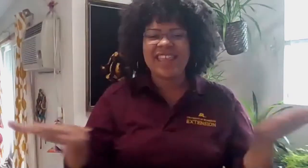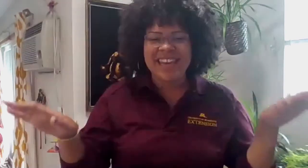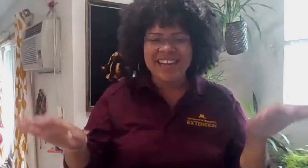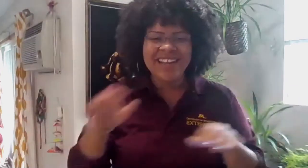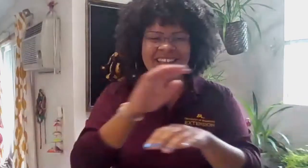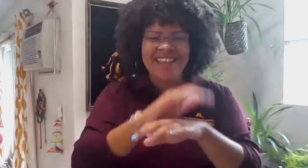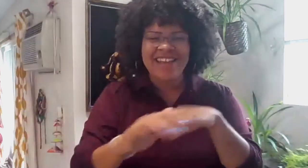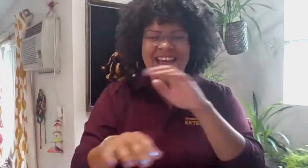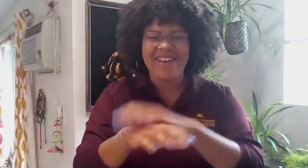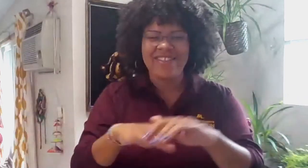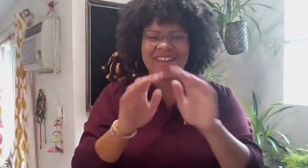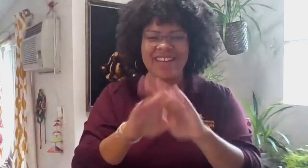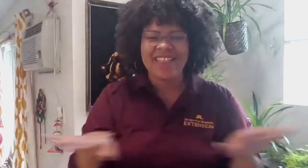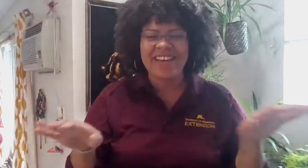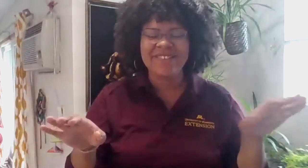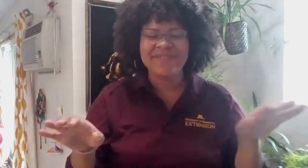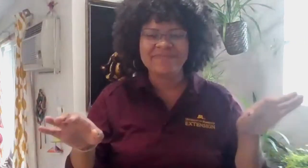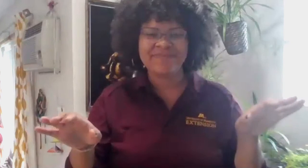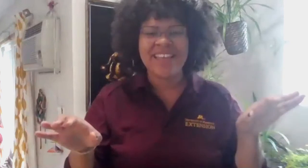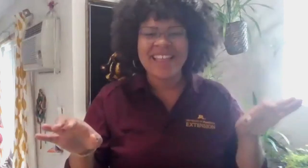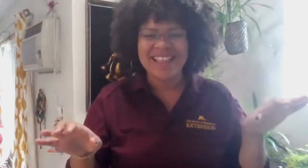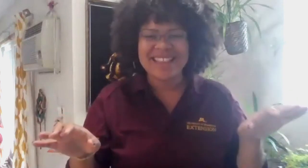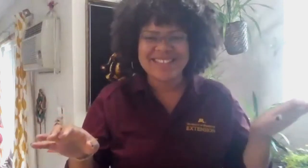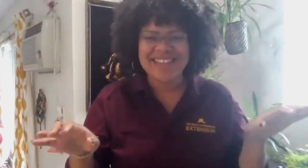clean, now they're clean. Let's do it again.